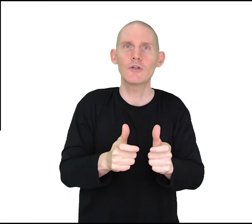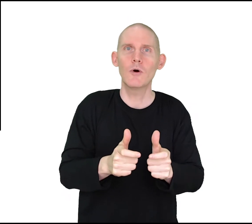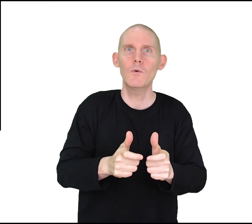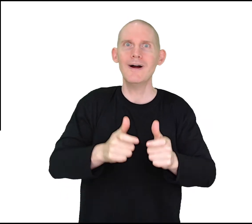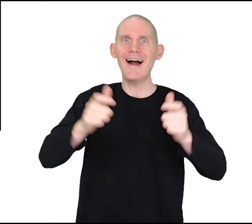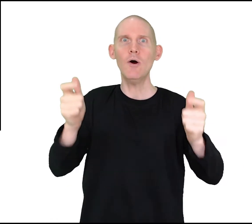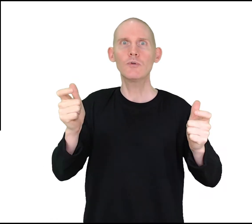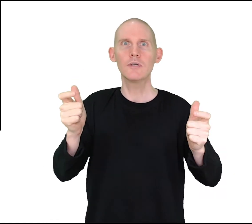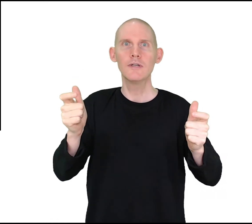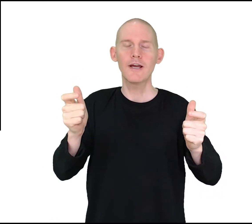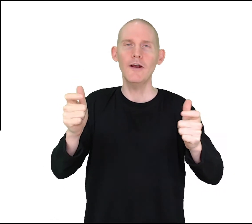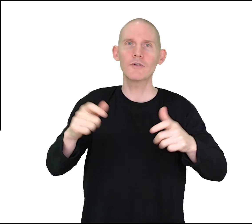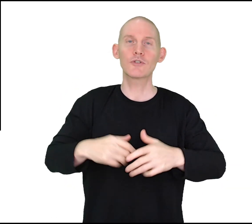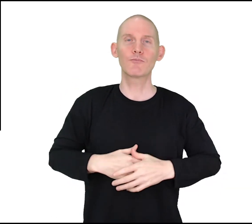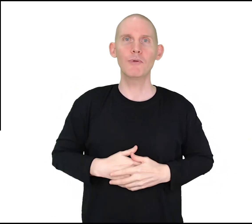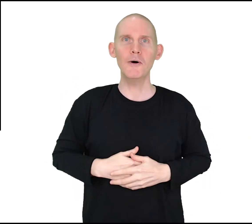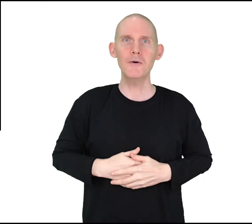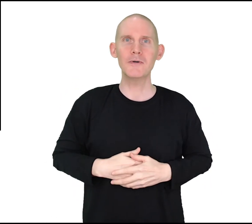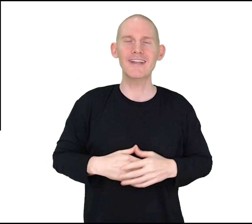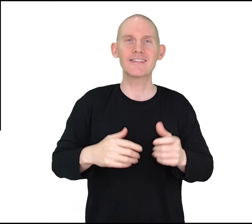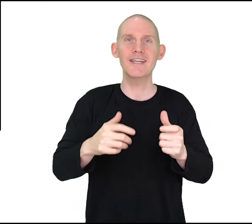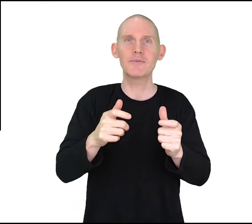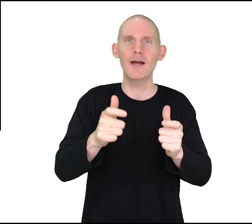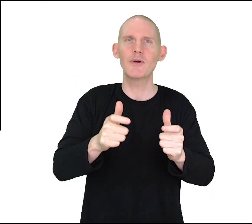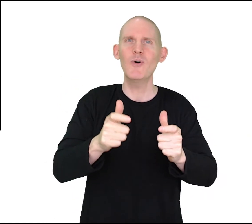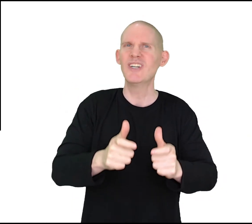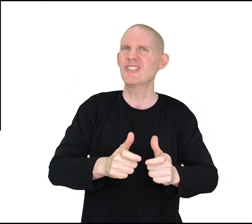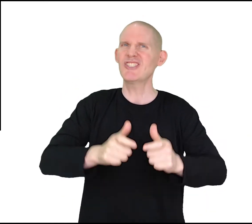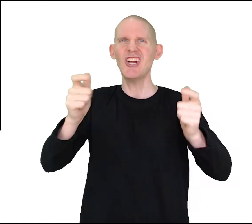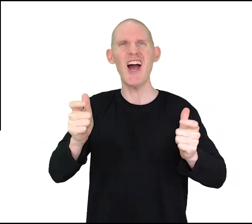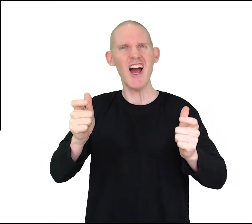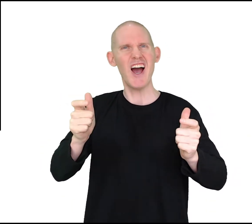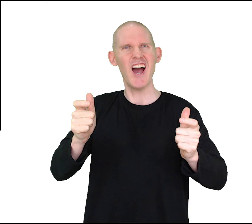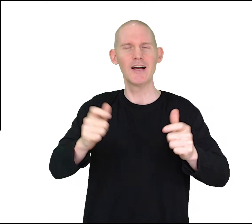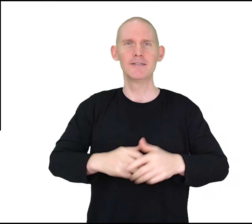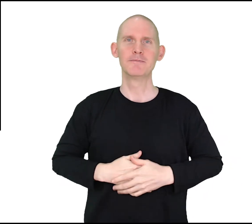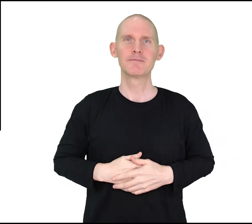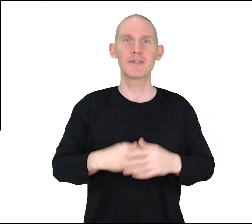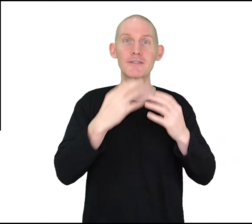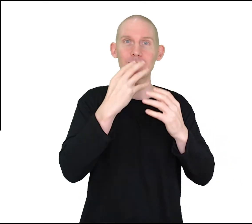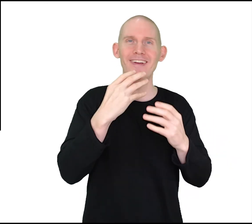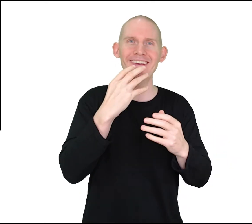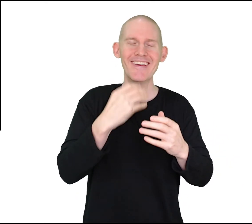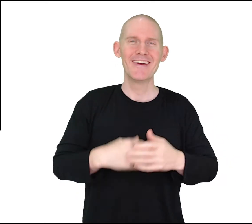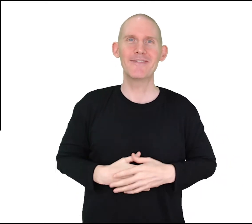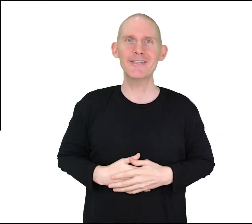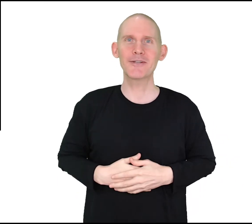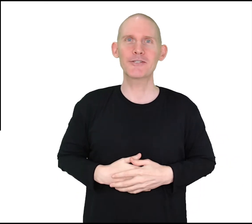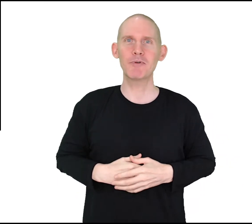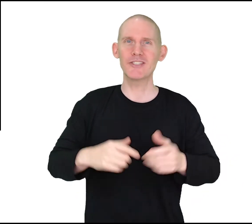go out, kind of explode, and at the same time go cha. This facial expression.